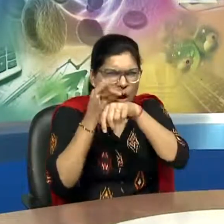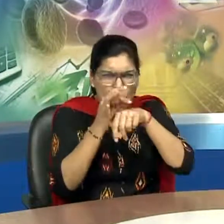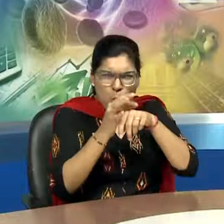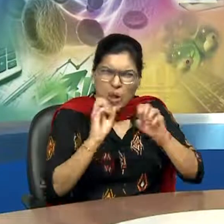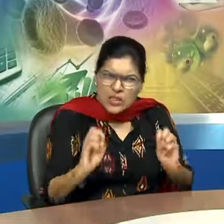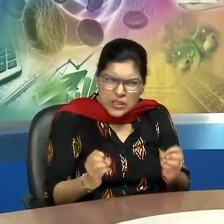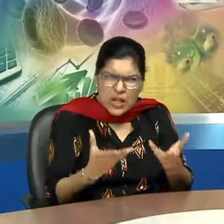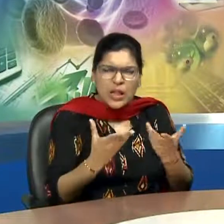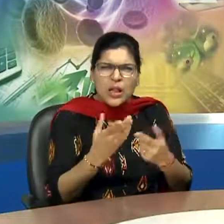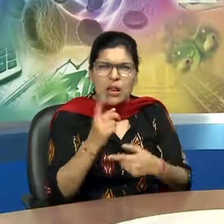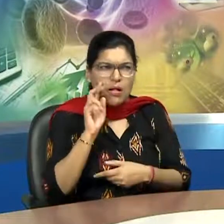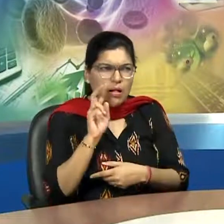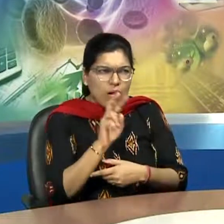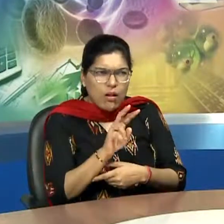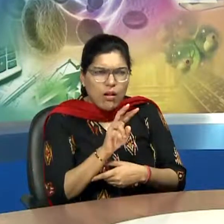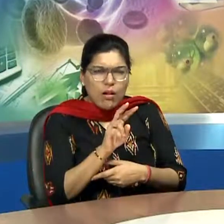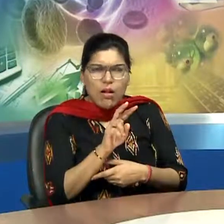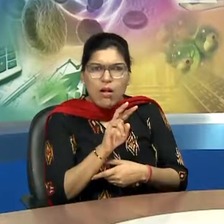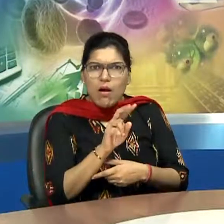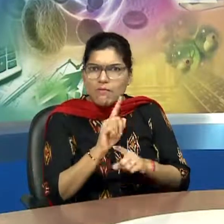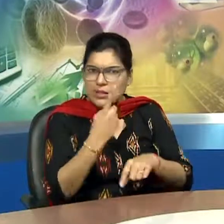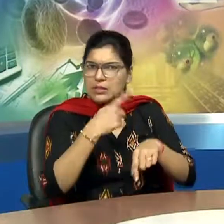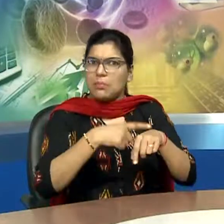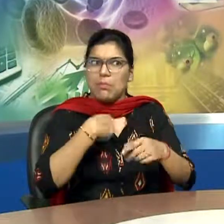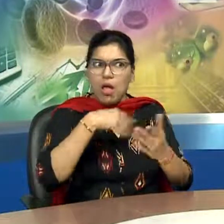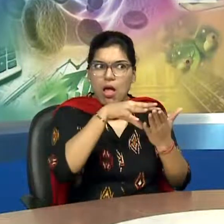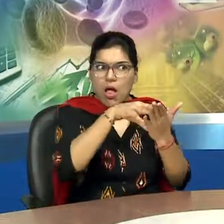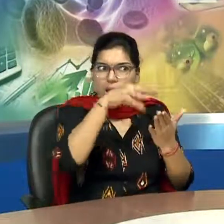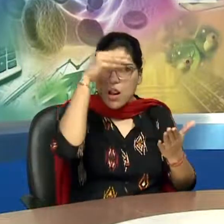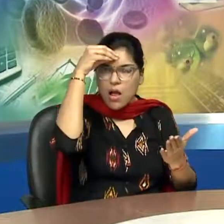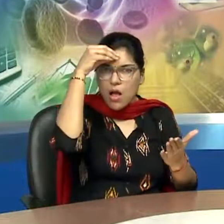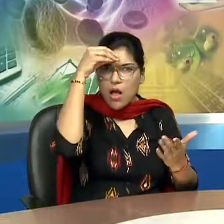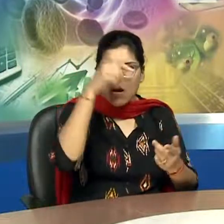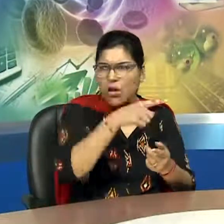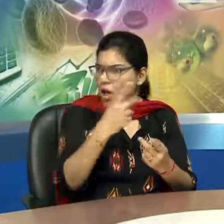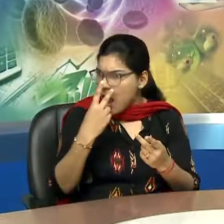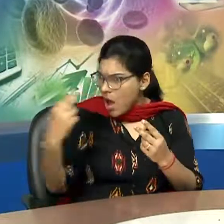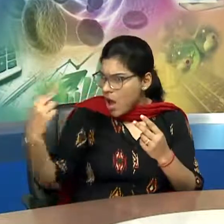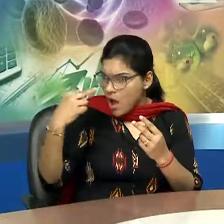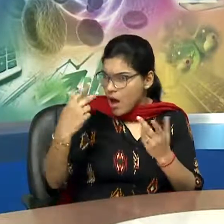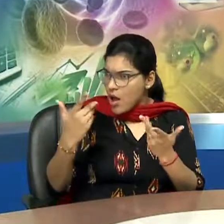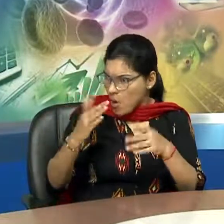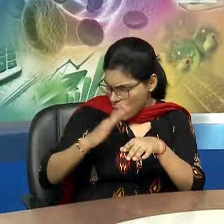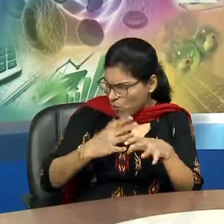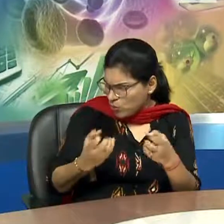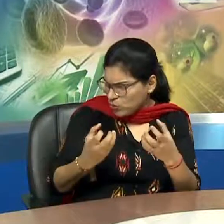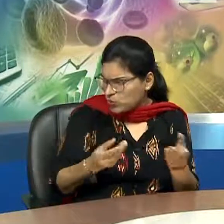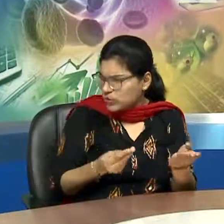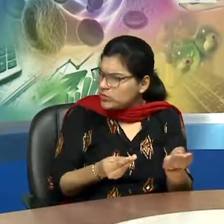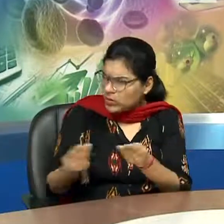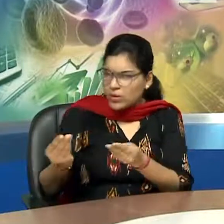lesson from those who have experienced it, and